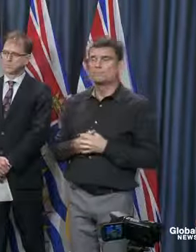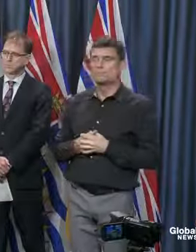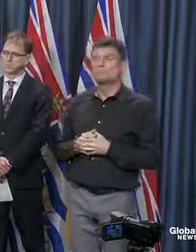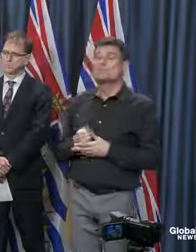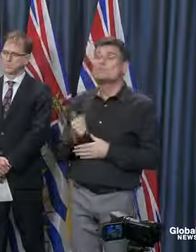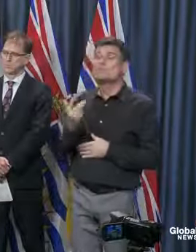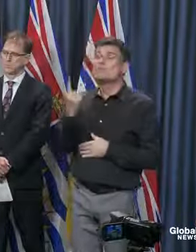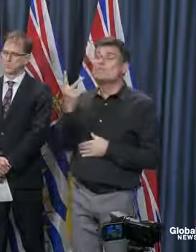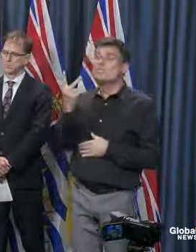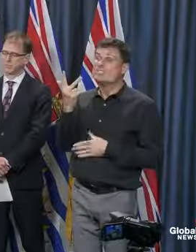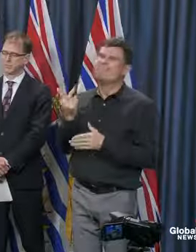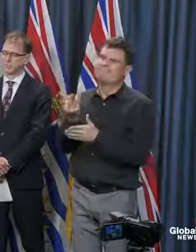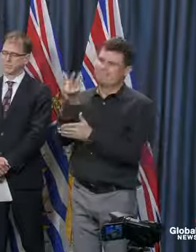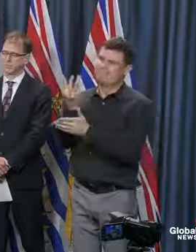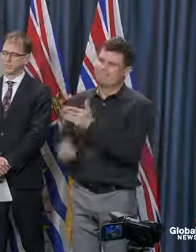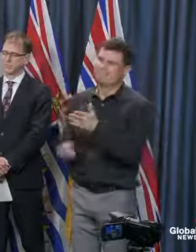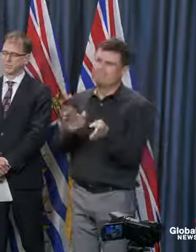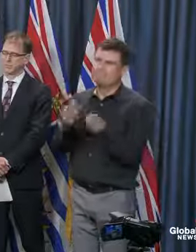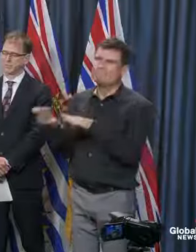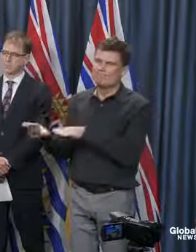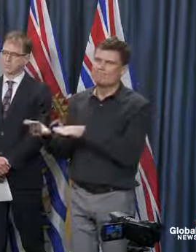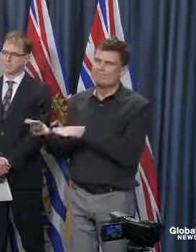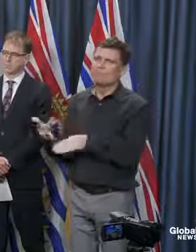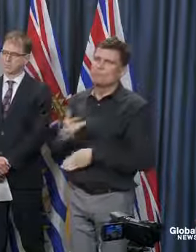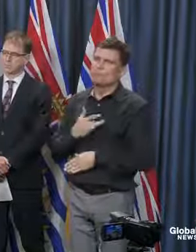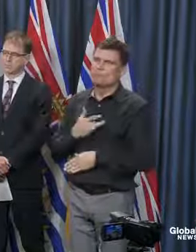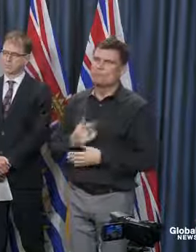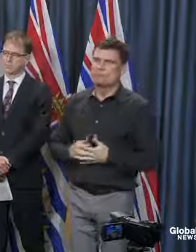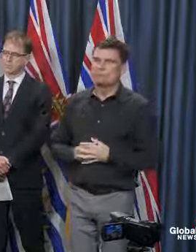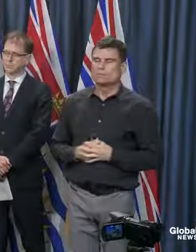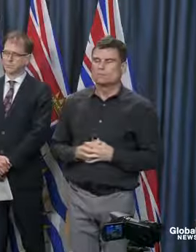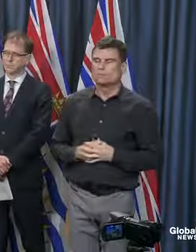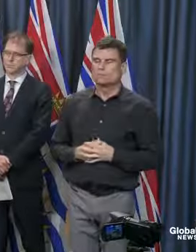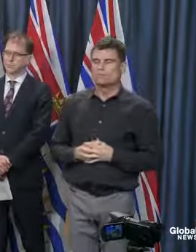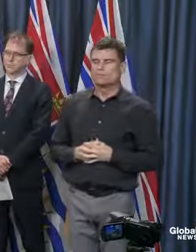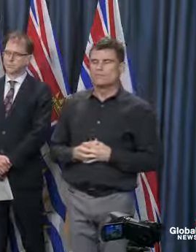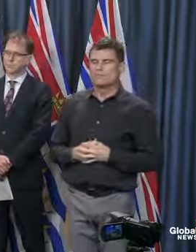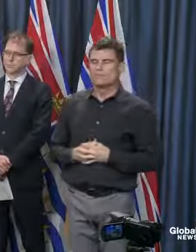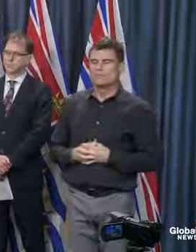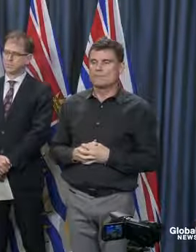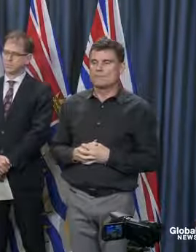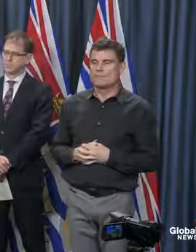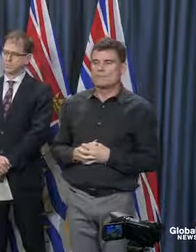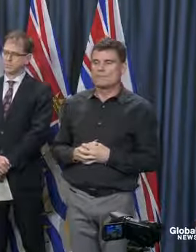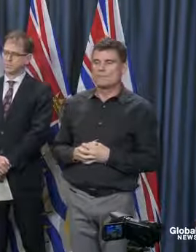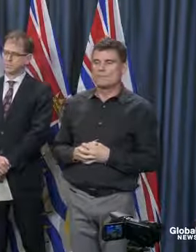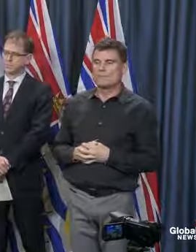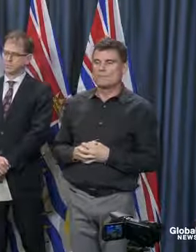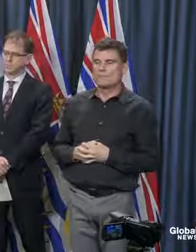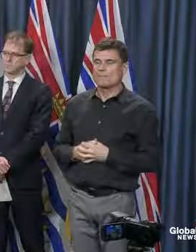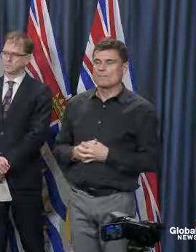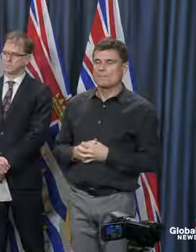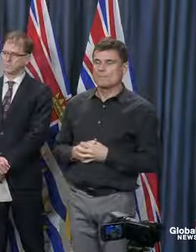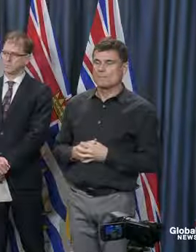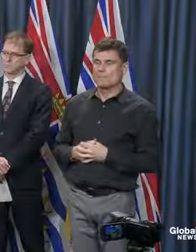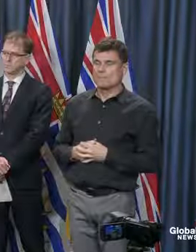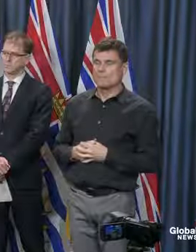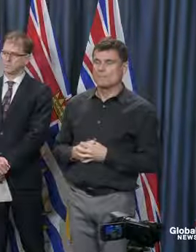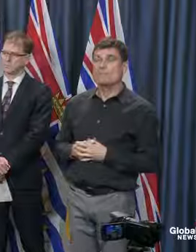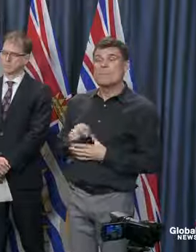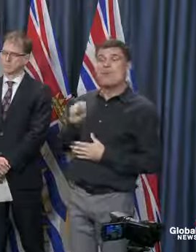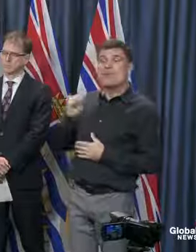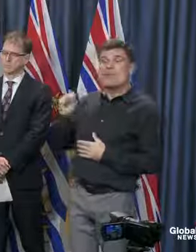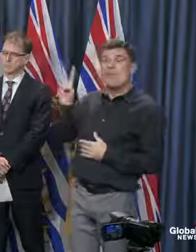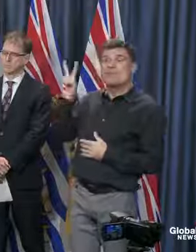reported over the last few days, and all of them have been residents in the Lynn Valley Care Centre, where we know we've been dealing with an